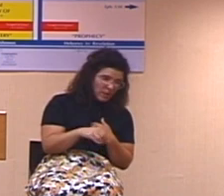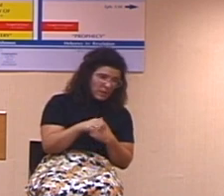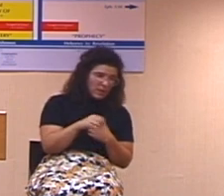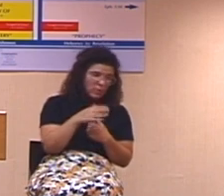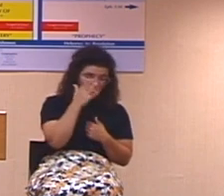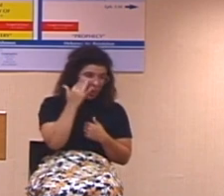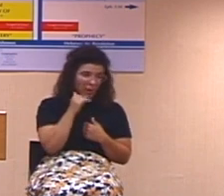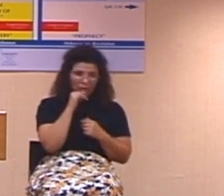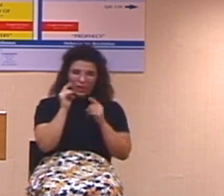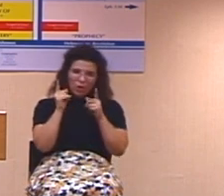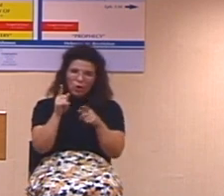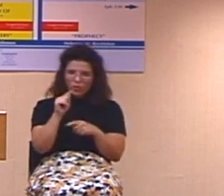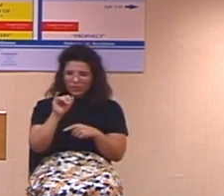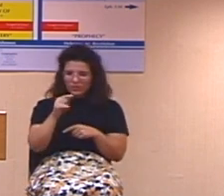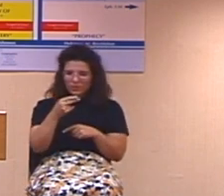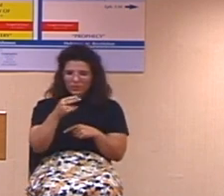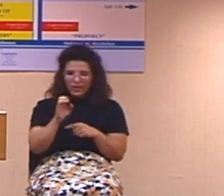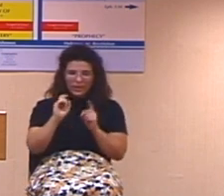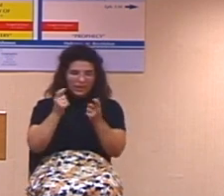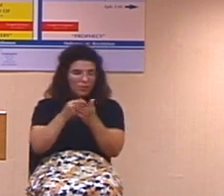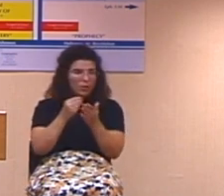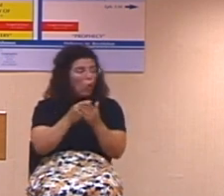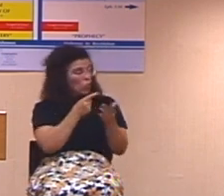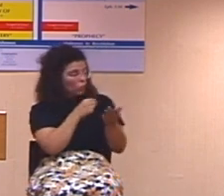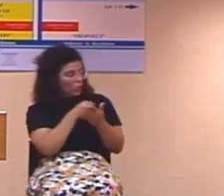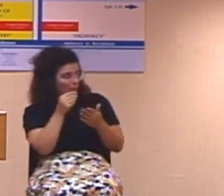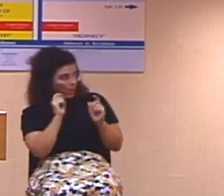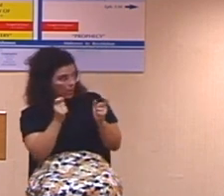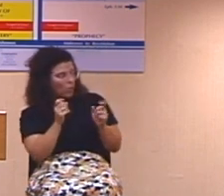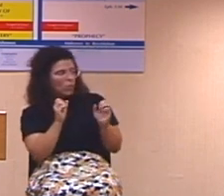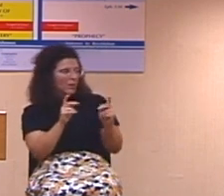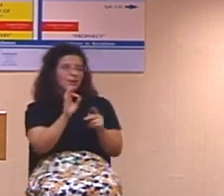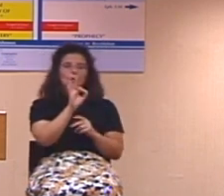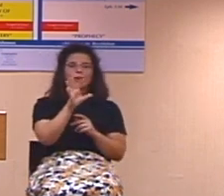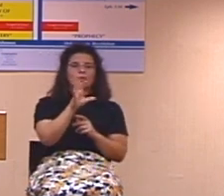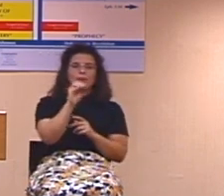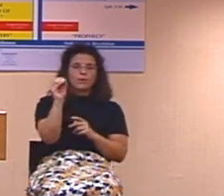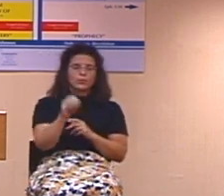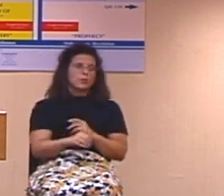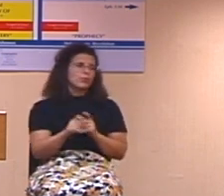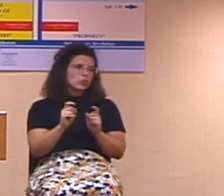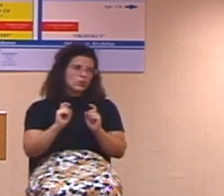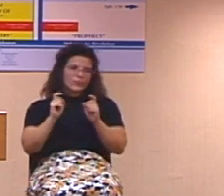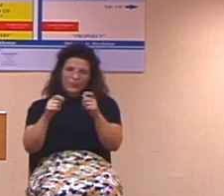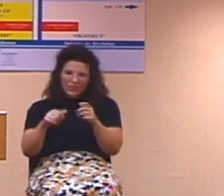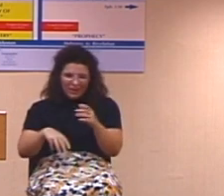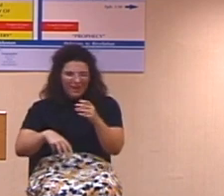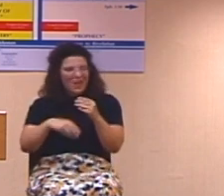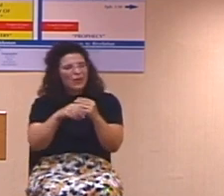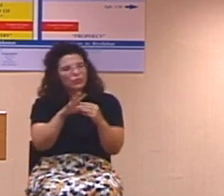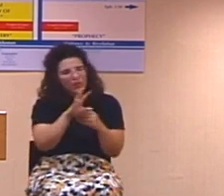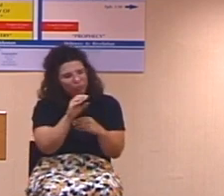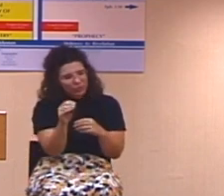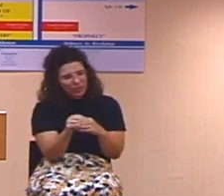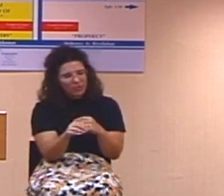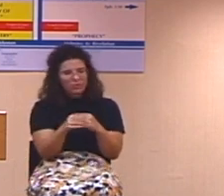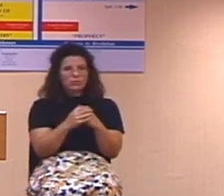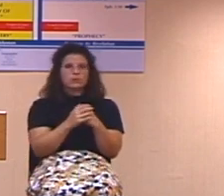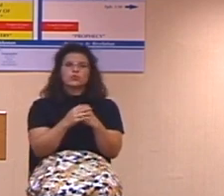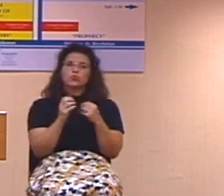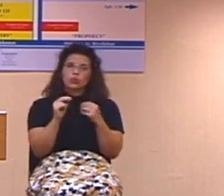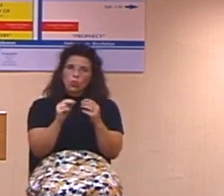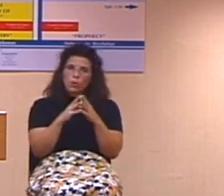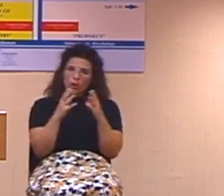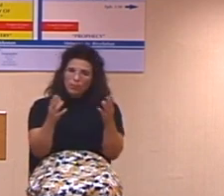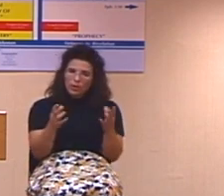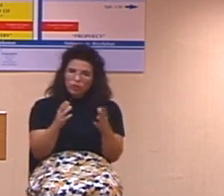tithe. Oh, you gave. Okay, good. All right, now we're at 95 because you should have given an extra 5%. Come on. No? How